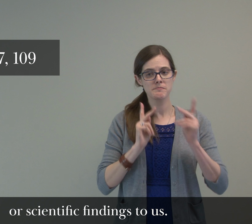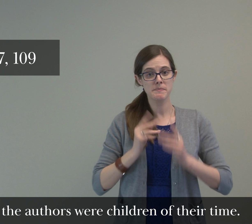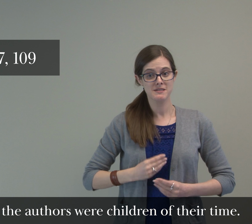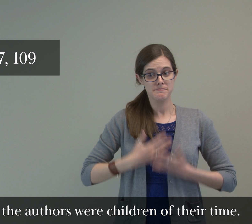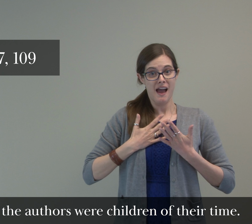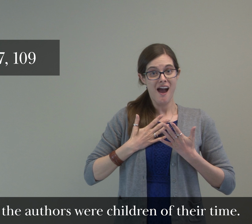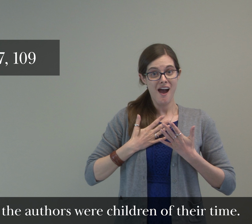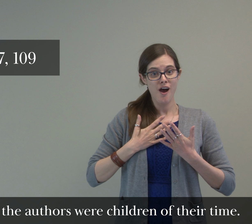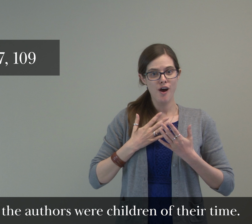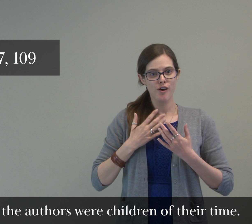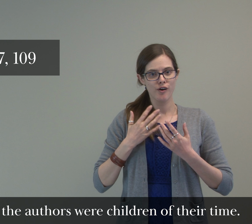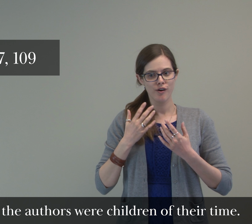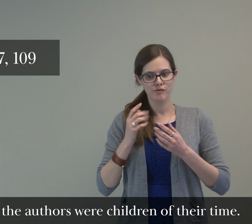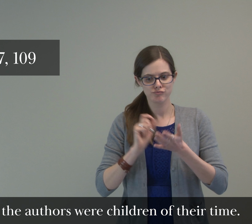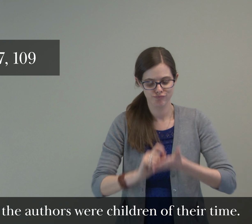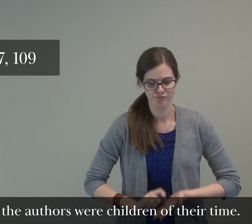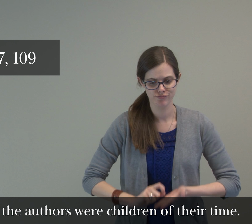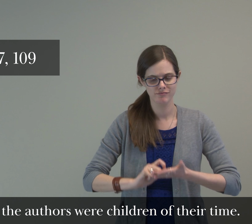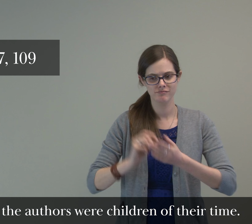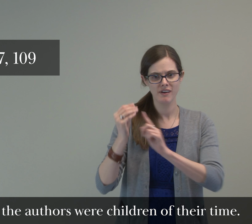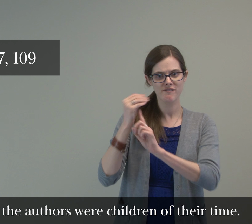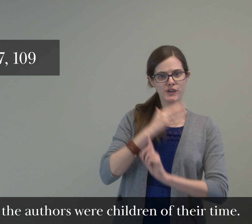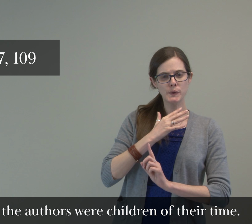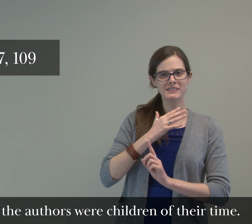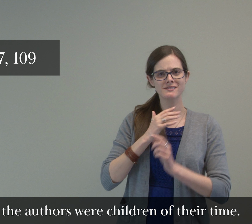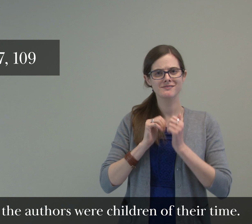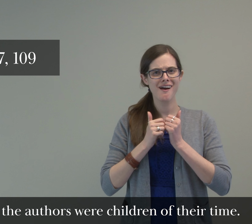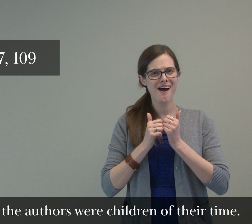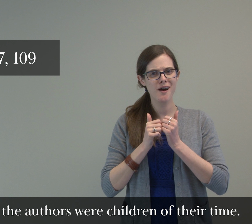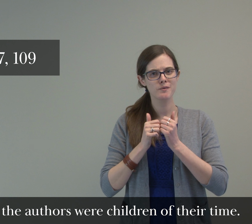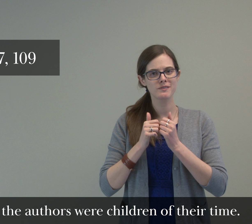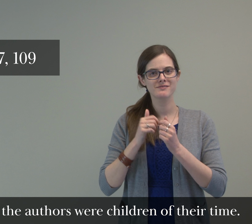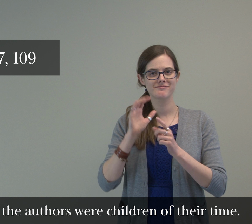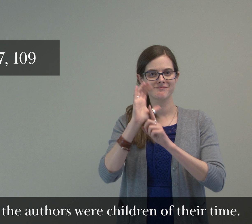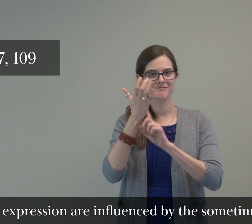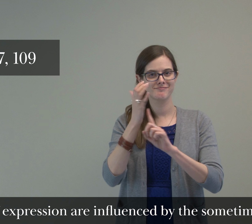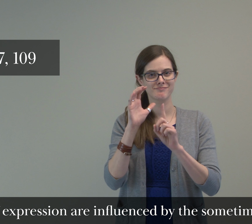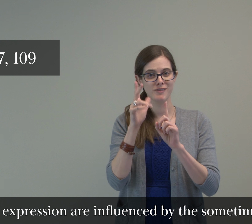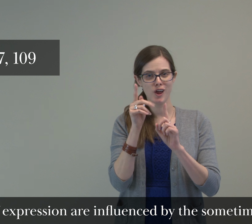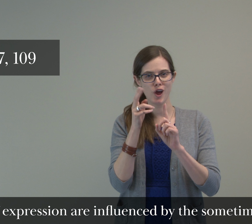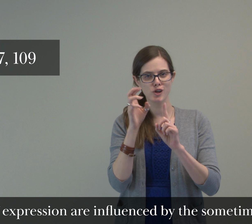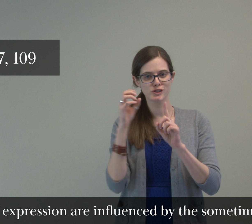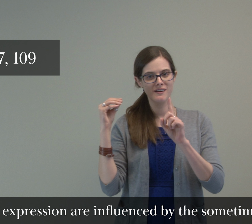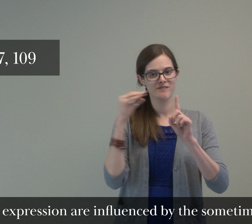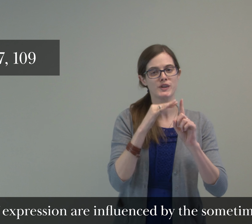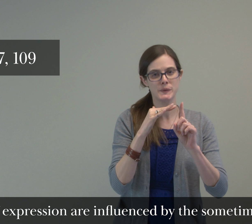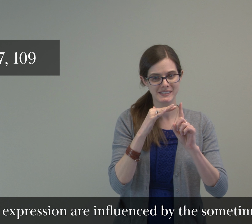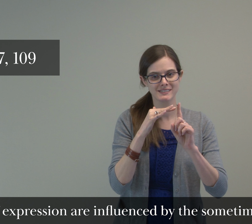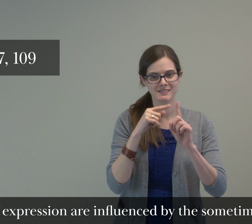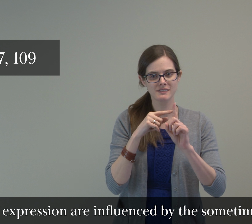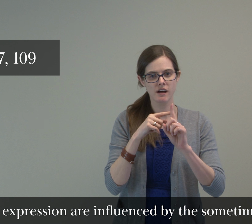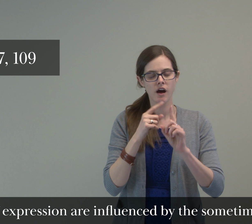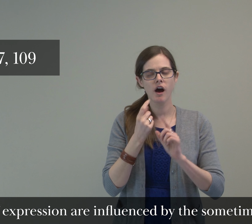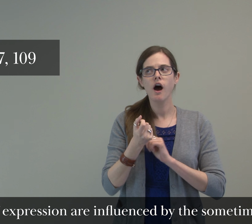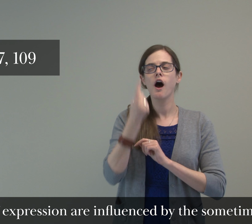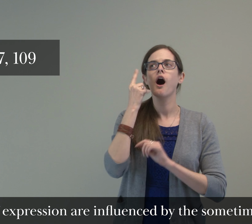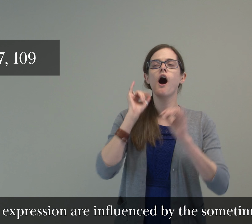Moreover, the authors were children of their time. Their forms of expression are influenced by the sometimes